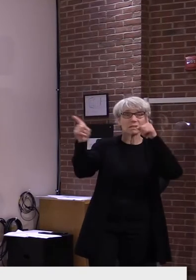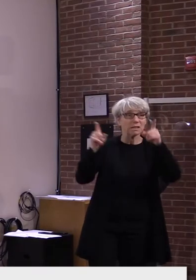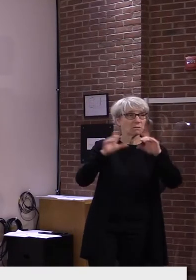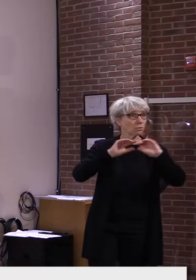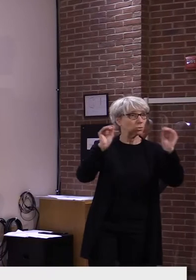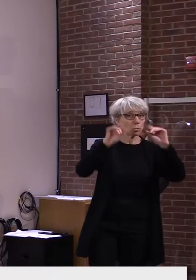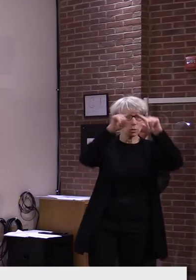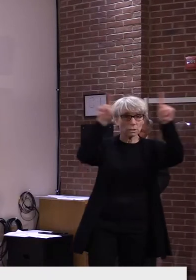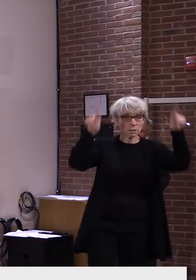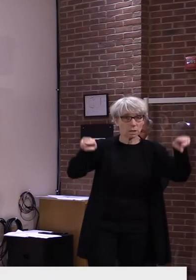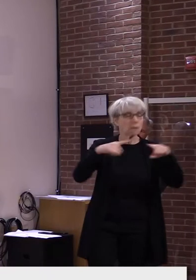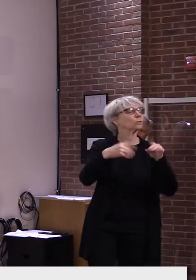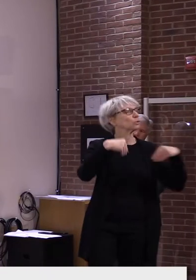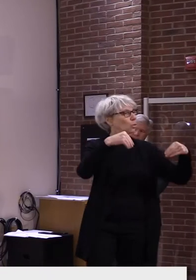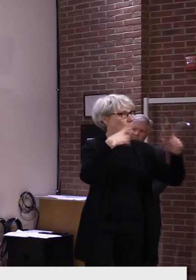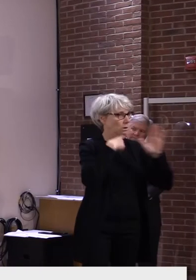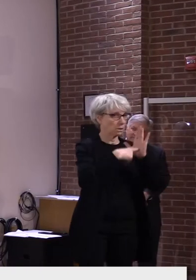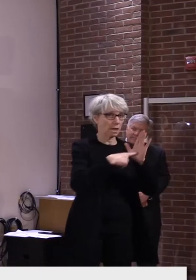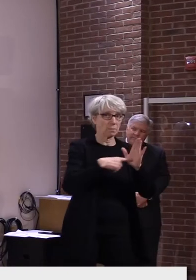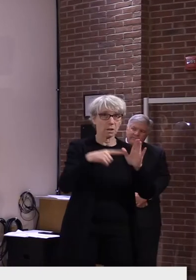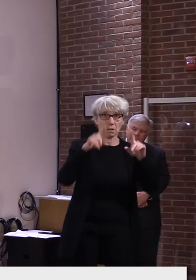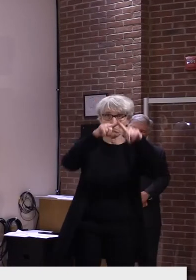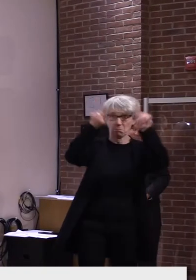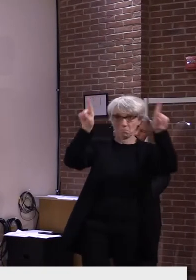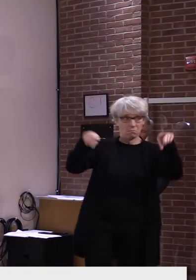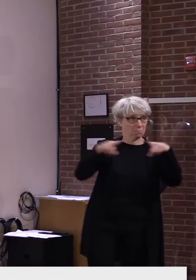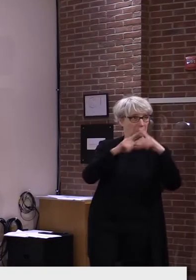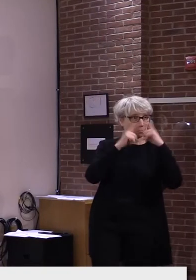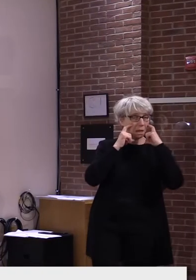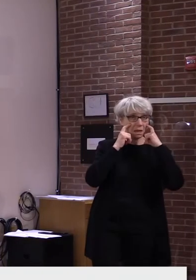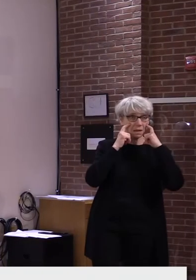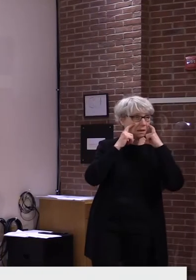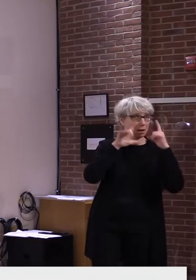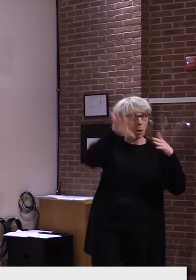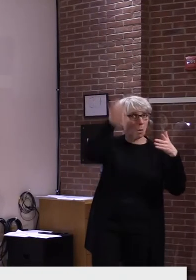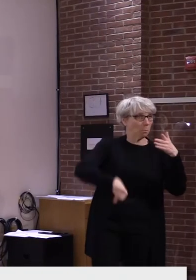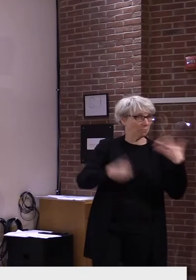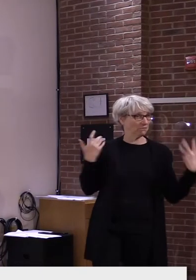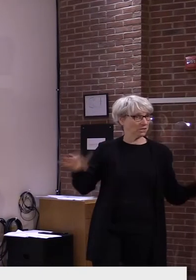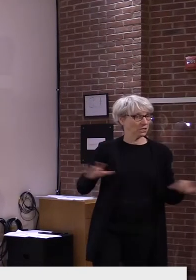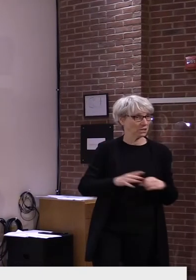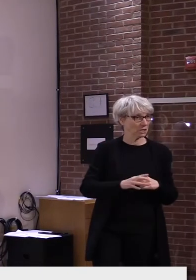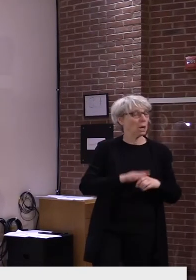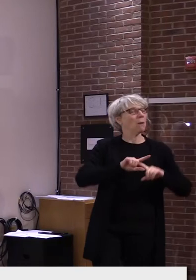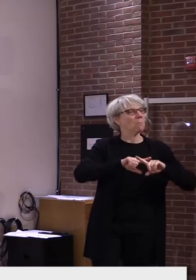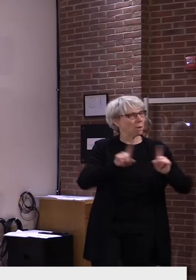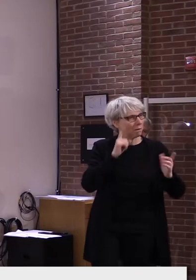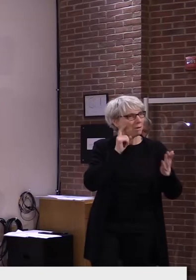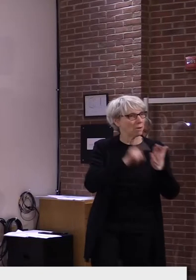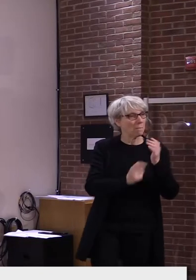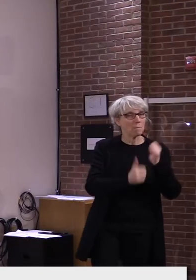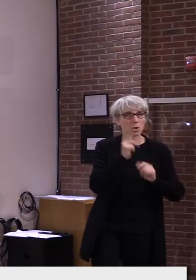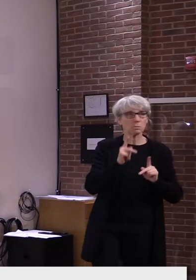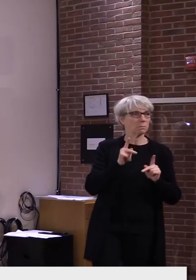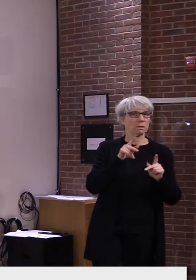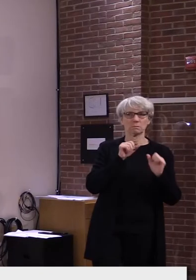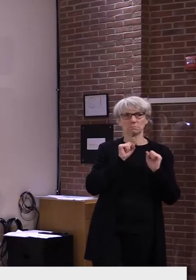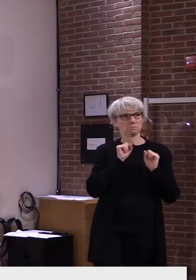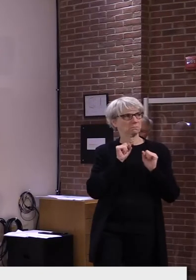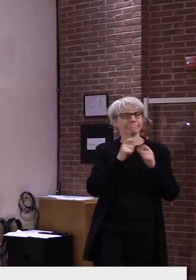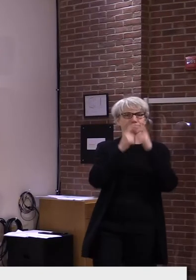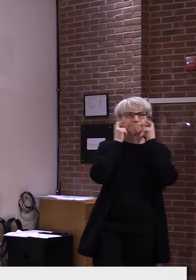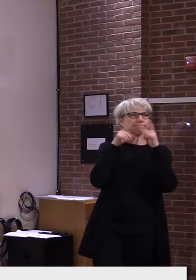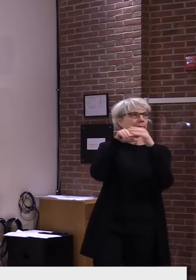like when you were shopping to go into a store, the majority of Vermonters were still wearing masks in those stores, and there's a